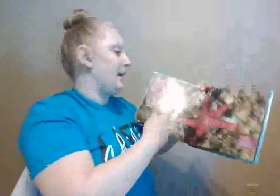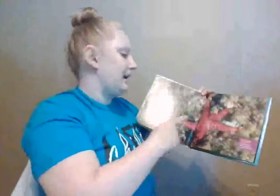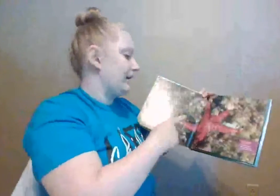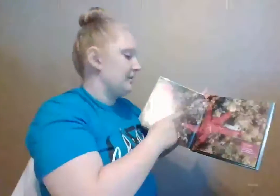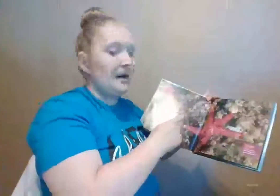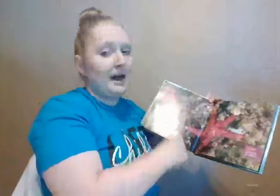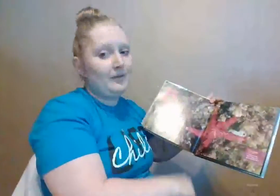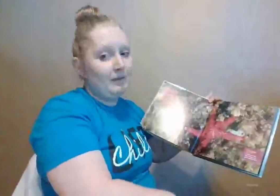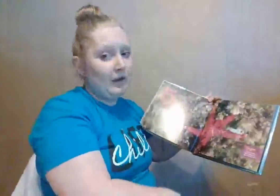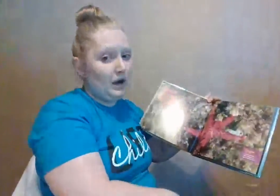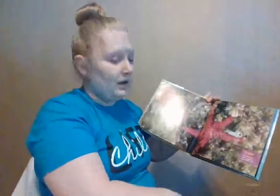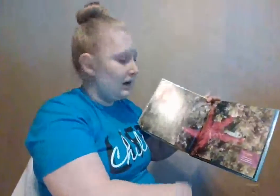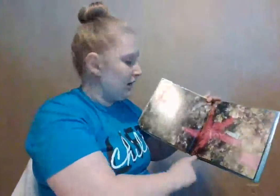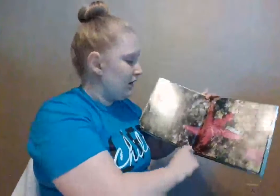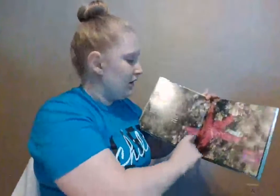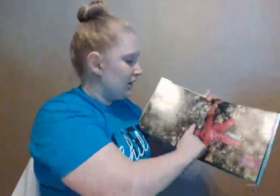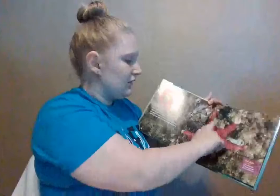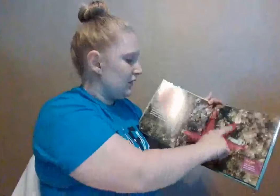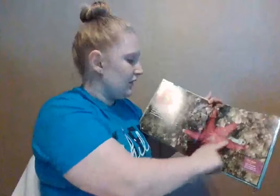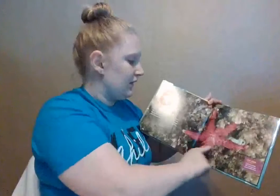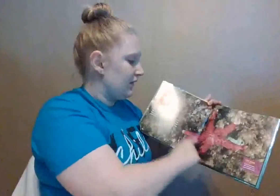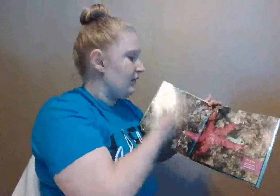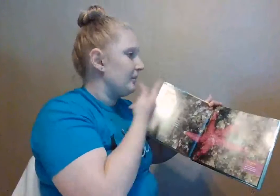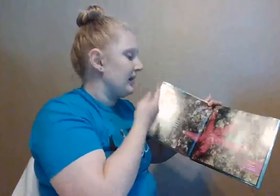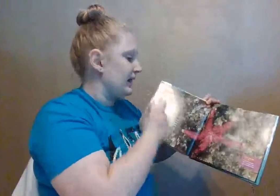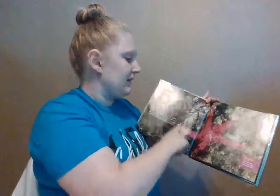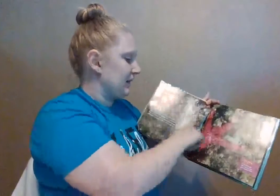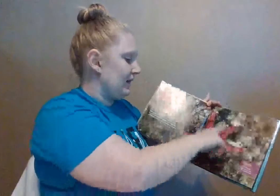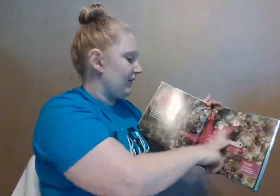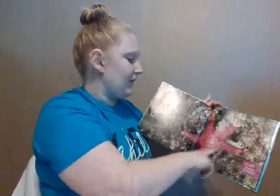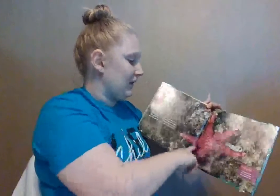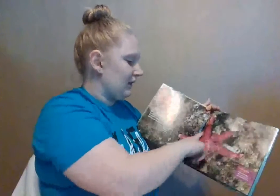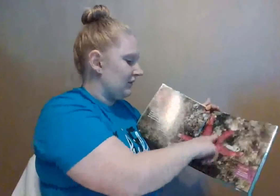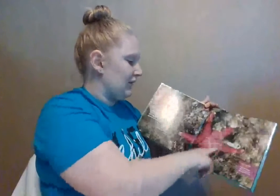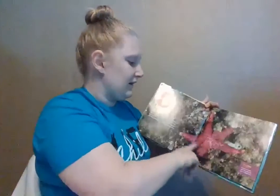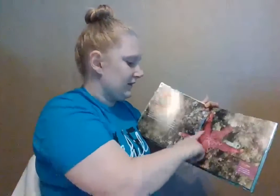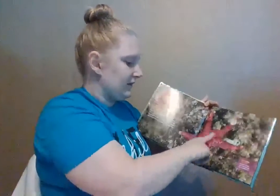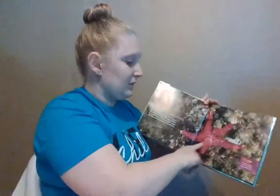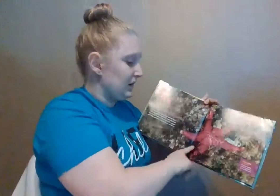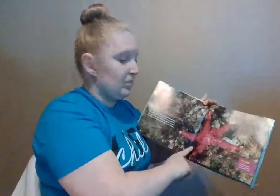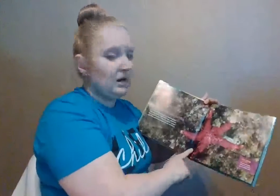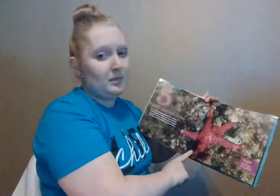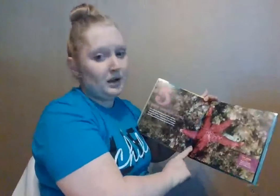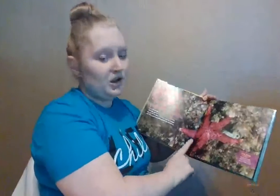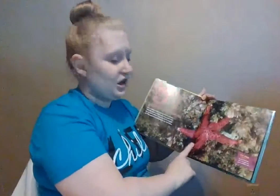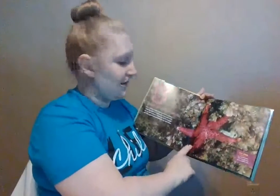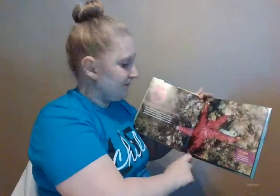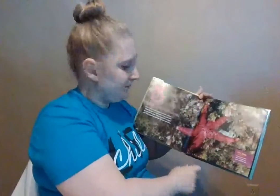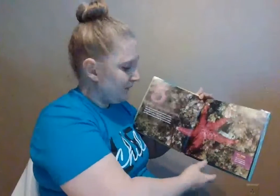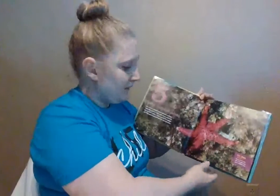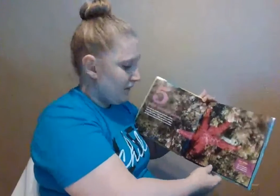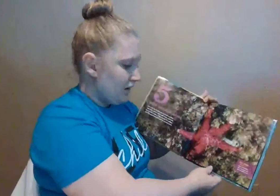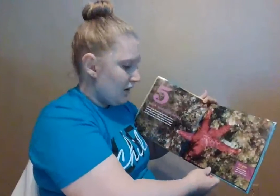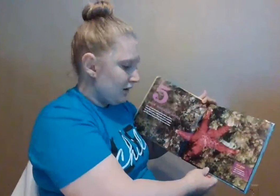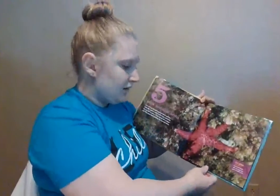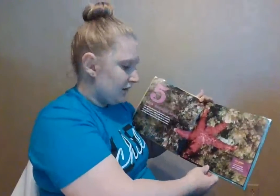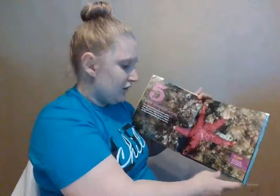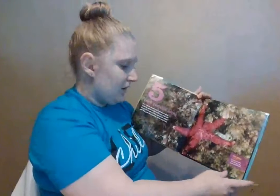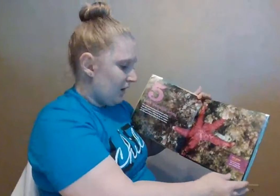Pink is my favorite color. Pink is my favorite color, so this is a really pretty picture. Did you know